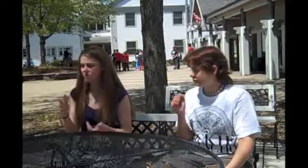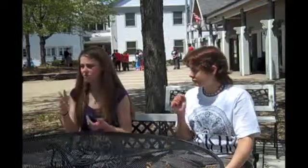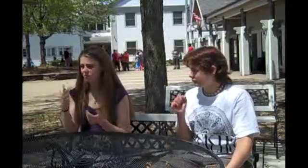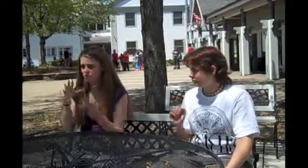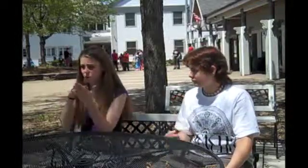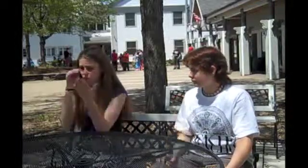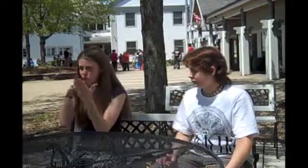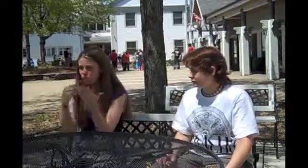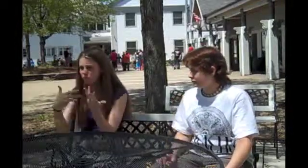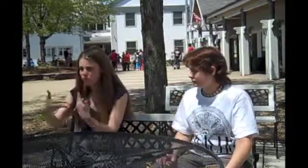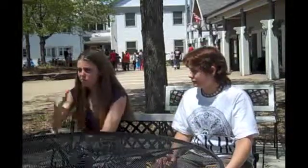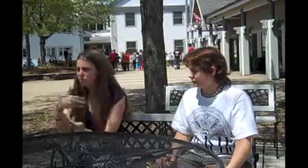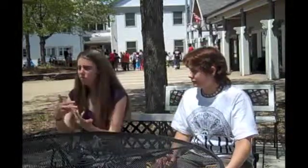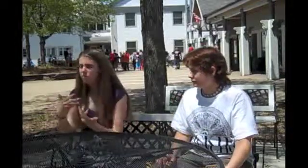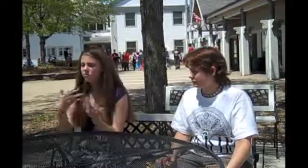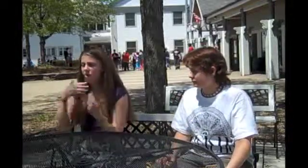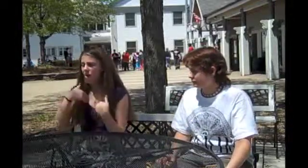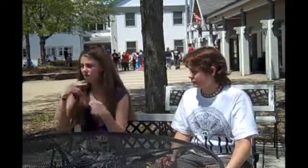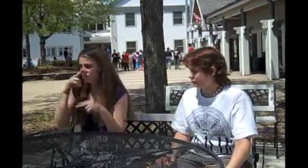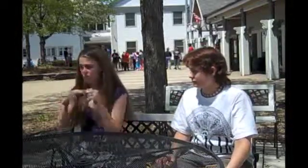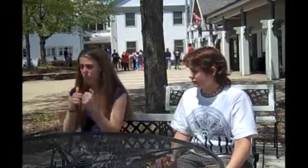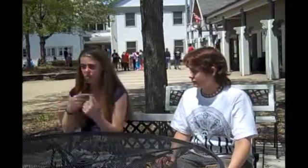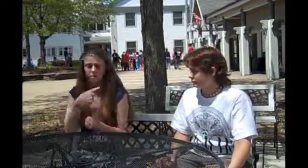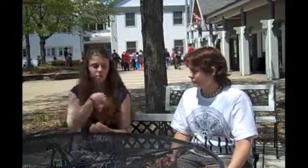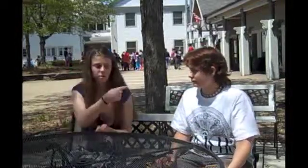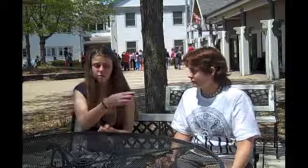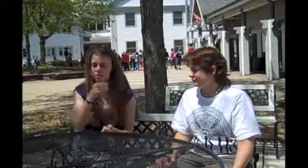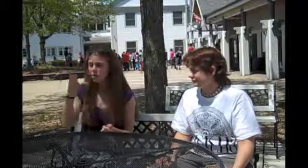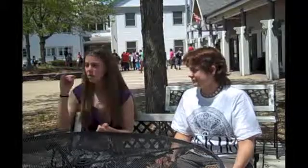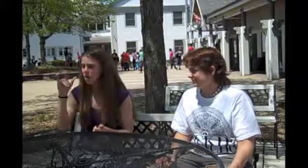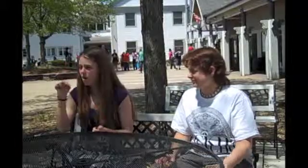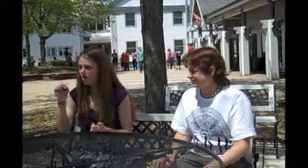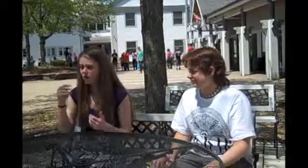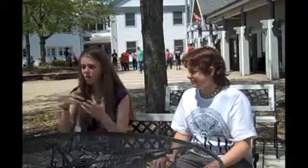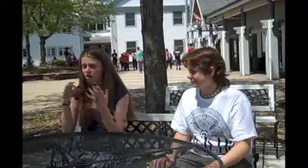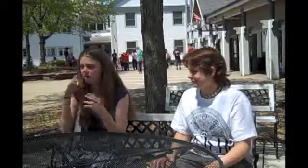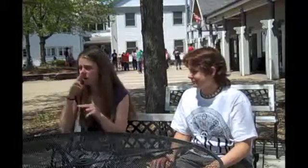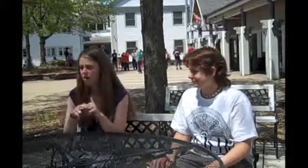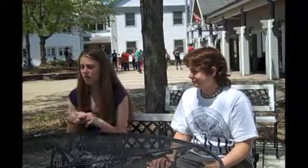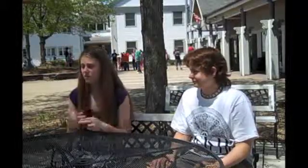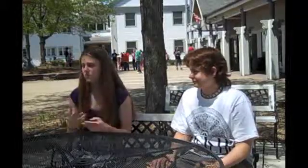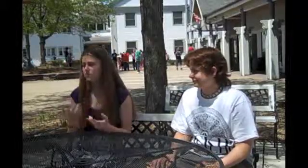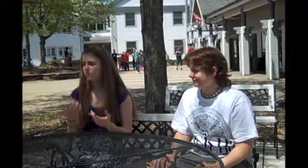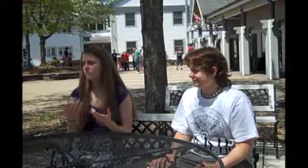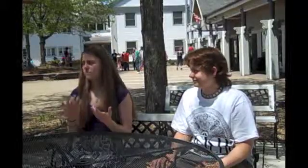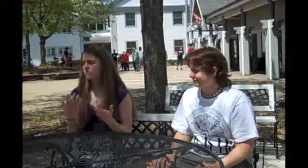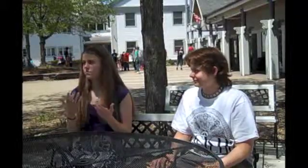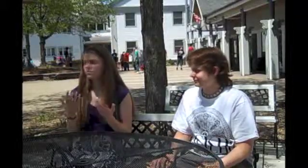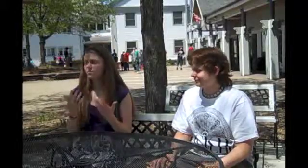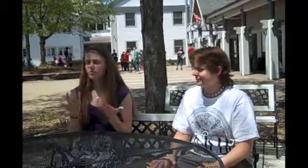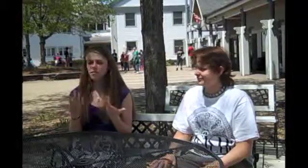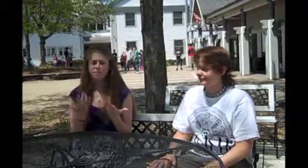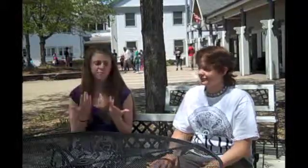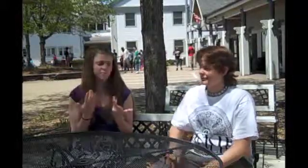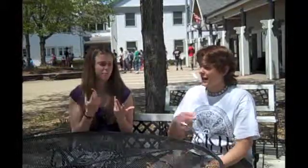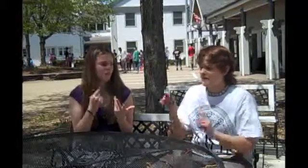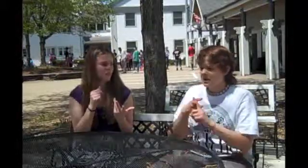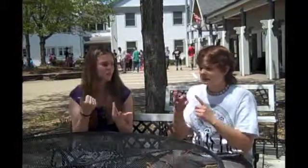The kids there are just so happy and excited to learn and make do with what they have.